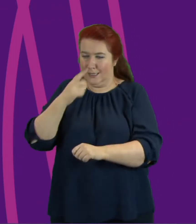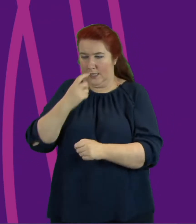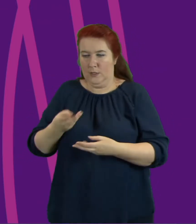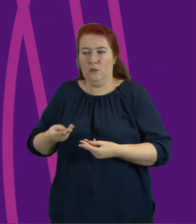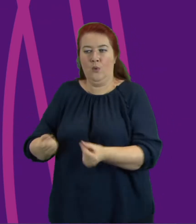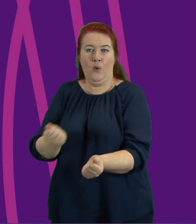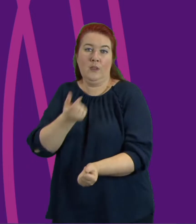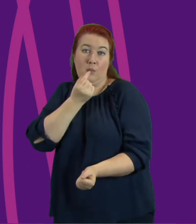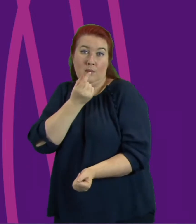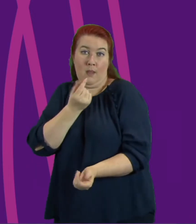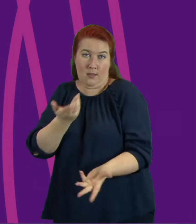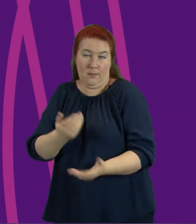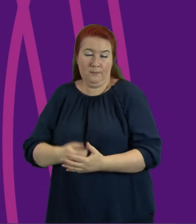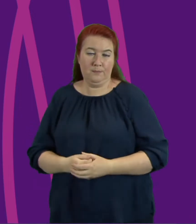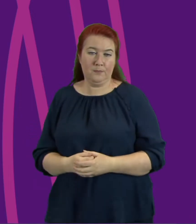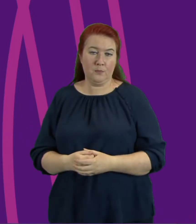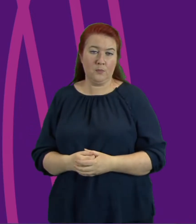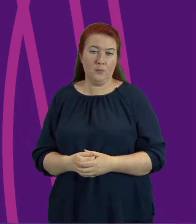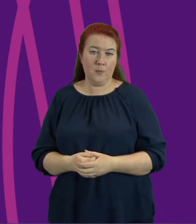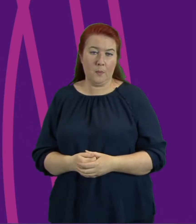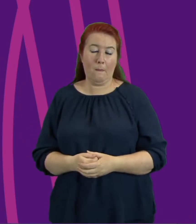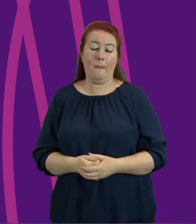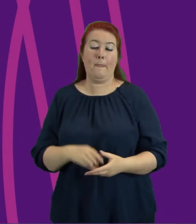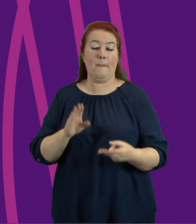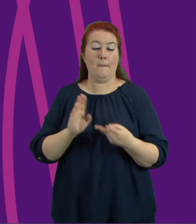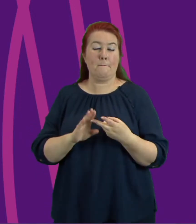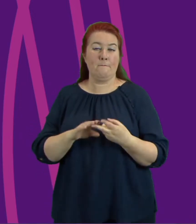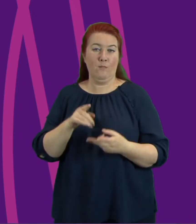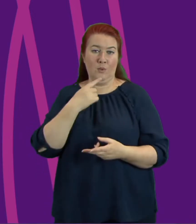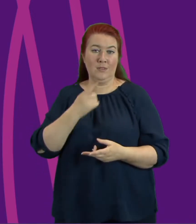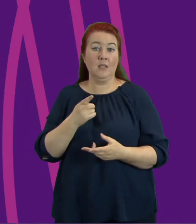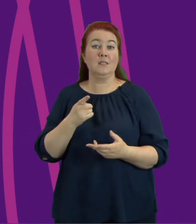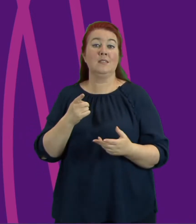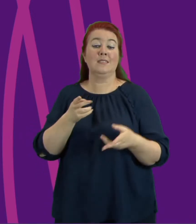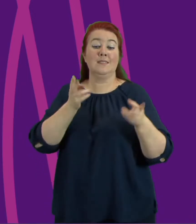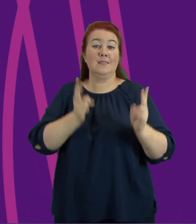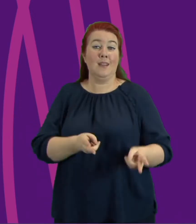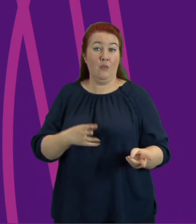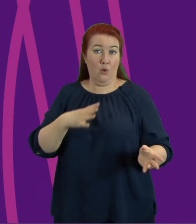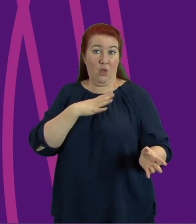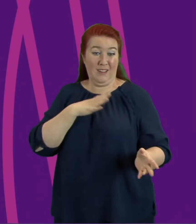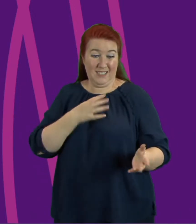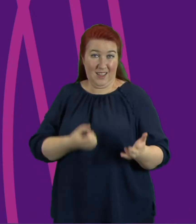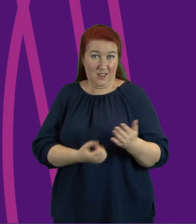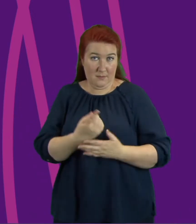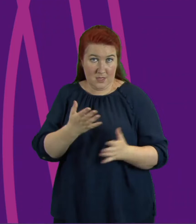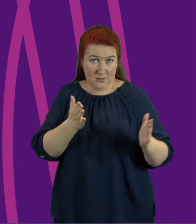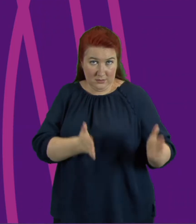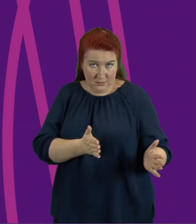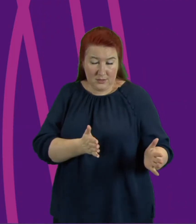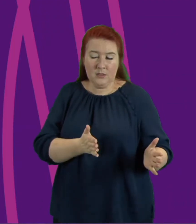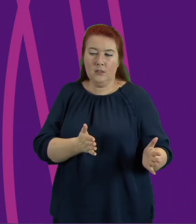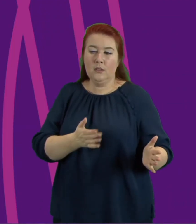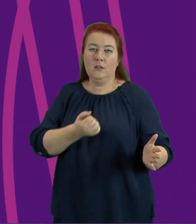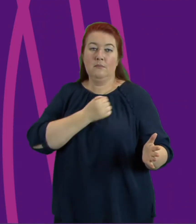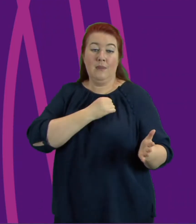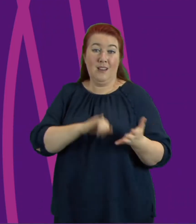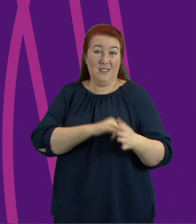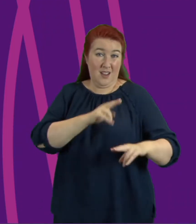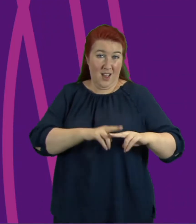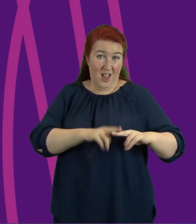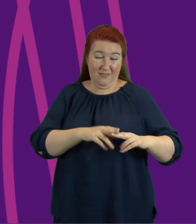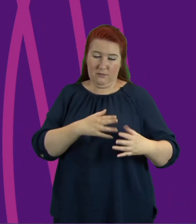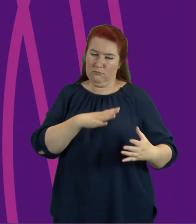be. In relation to deaths which have already occurred, my officials have been working closely with the